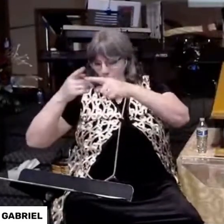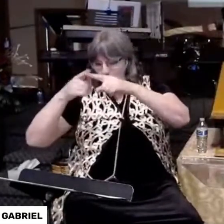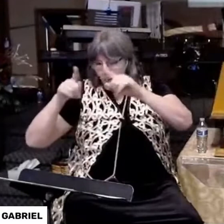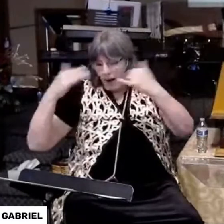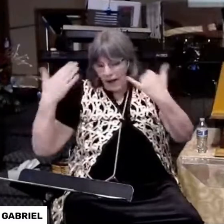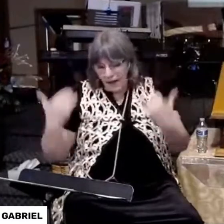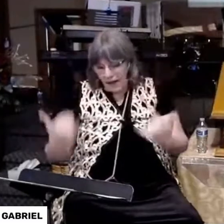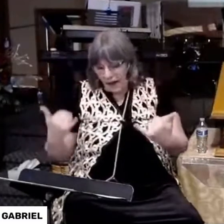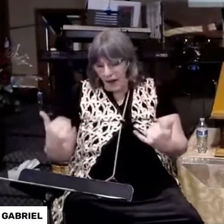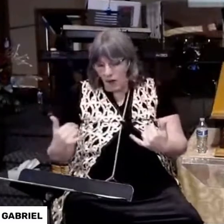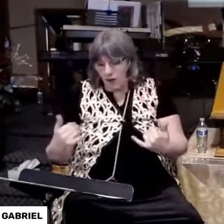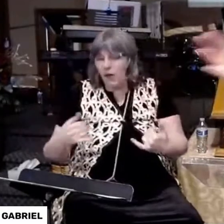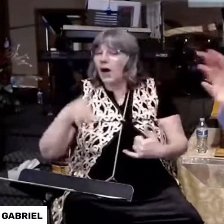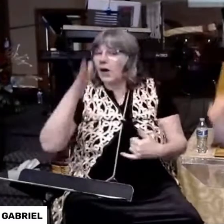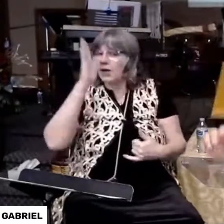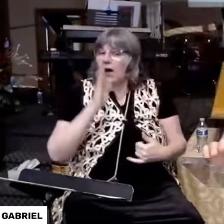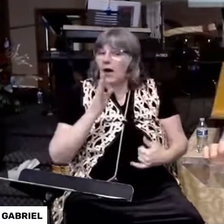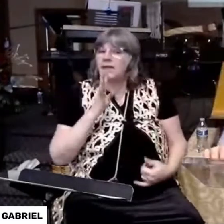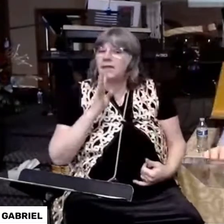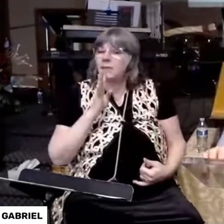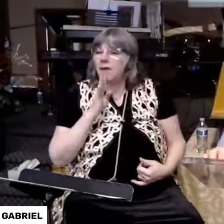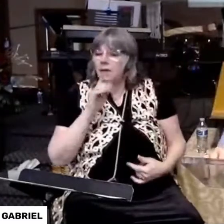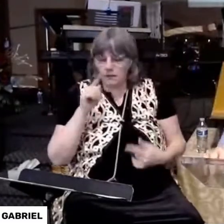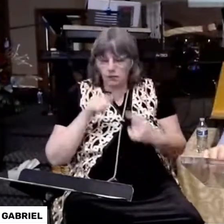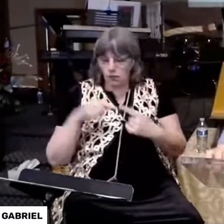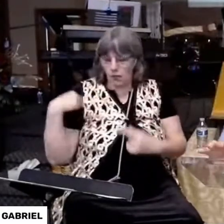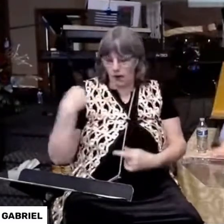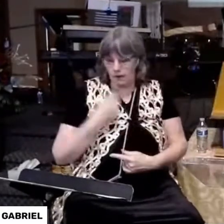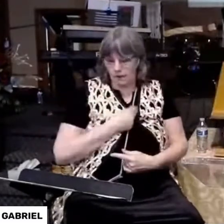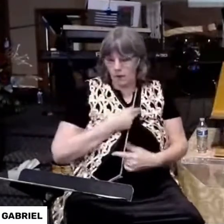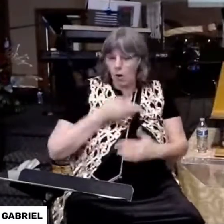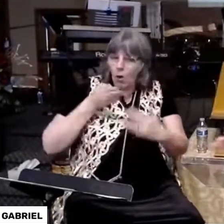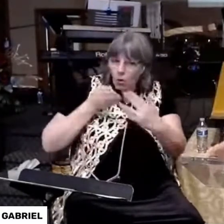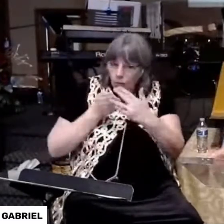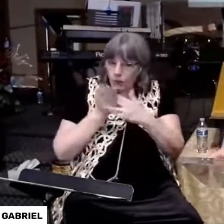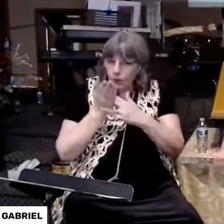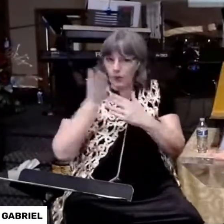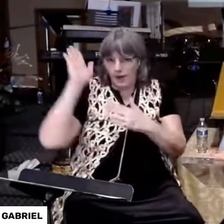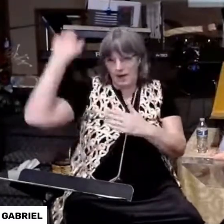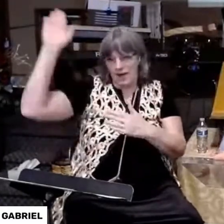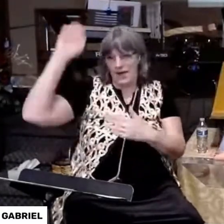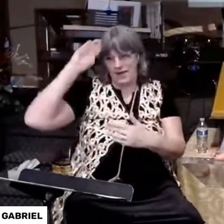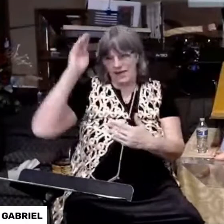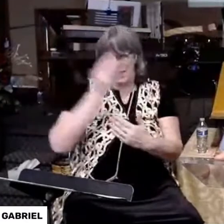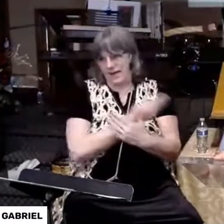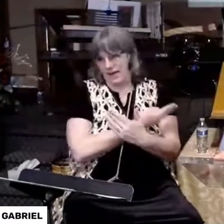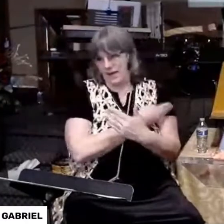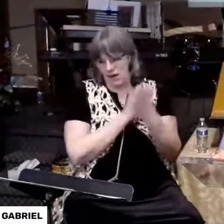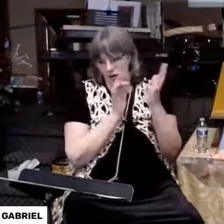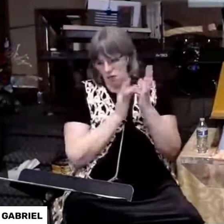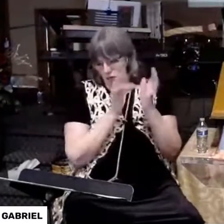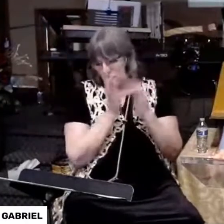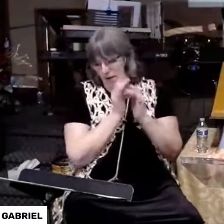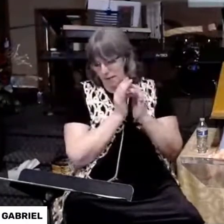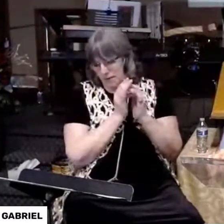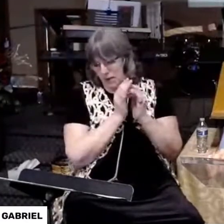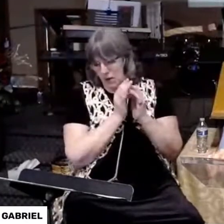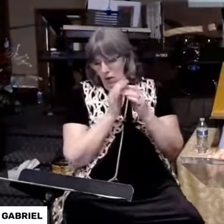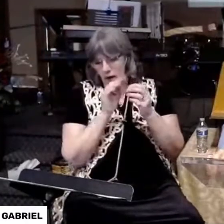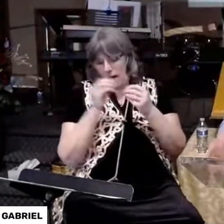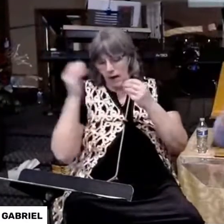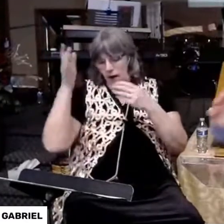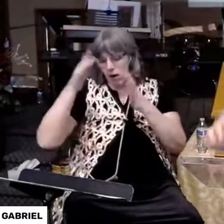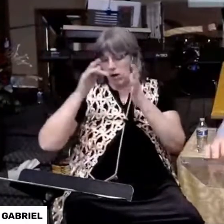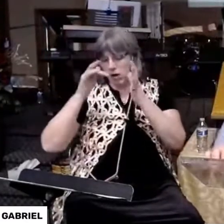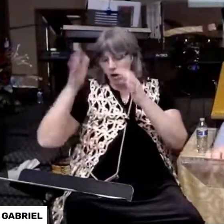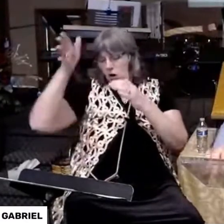we're talking, the person who wrote that, let's say, first century AD. So, days gone by is before. So, in days